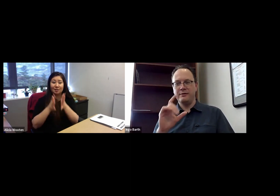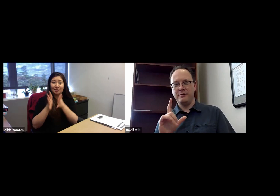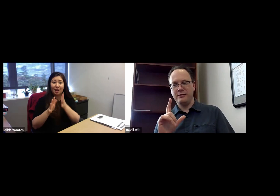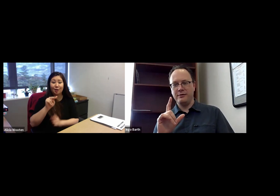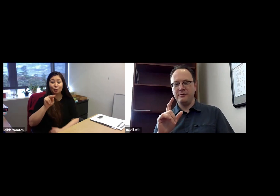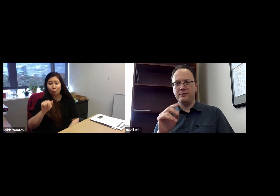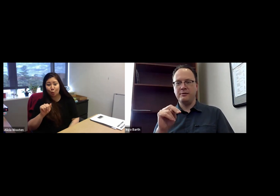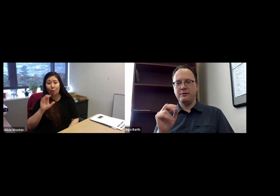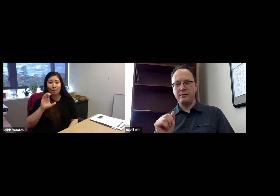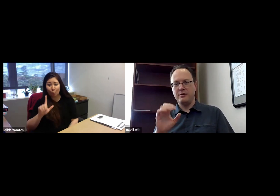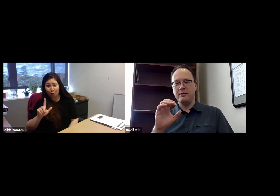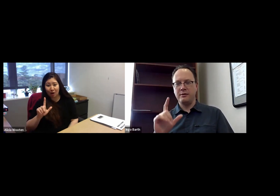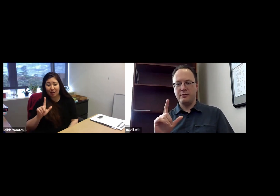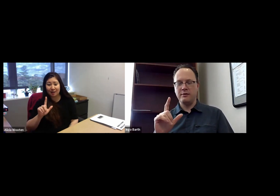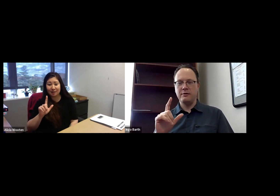sodium,